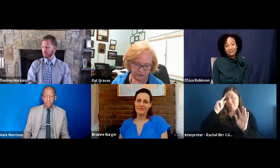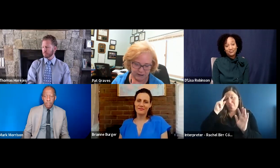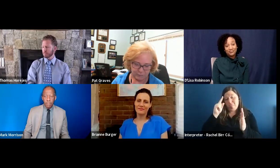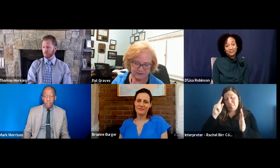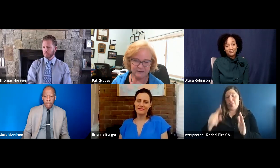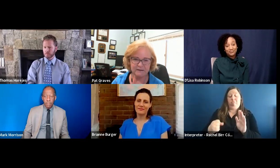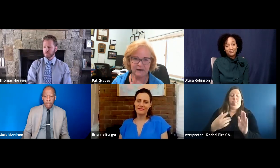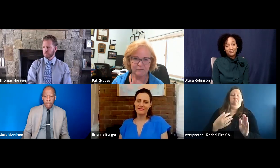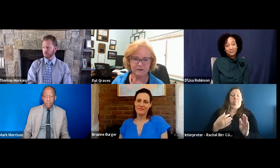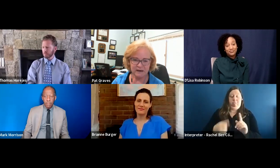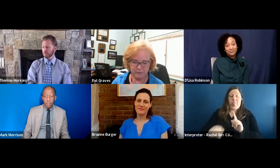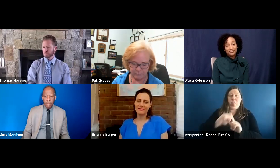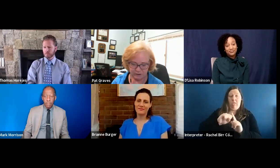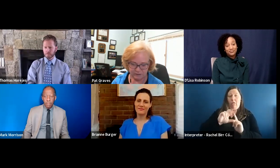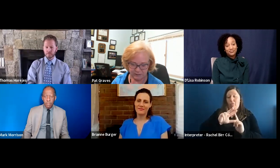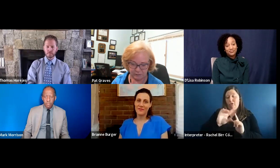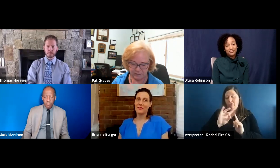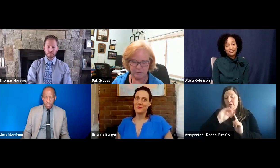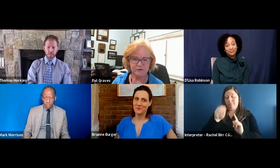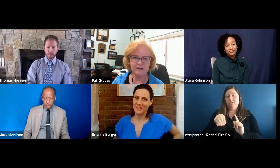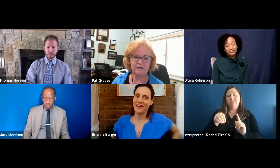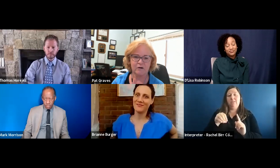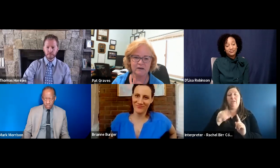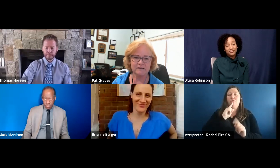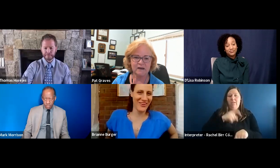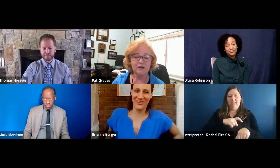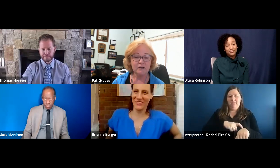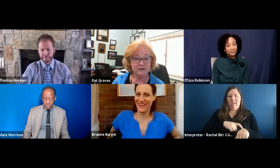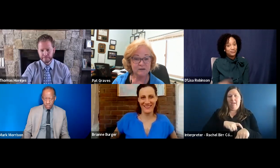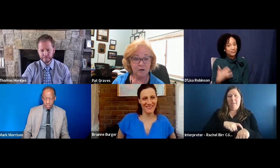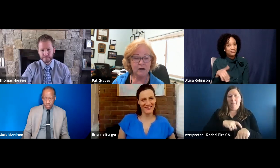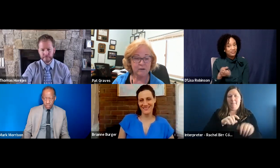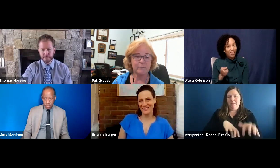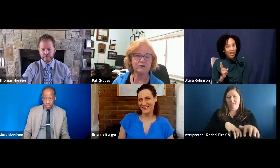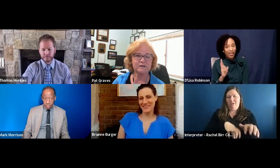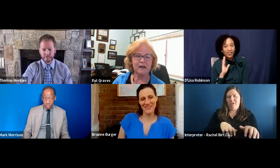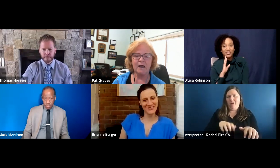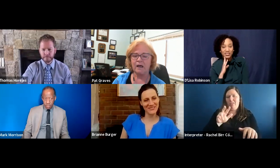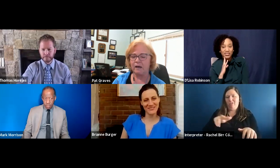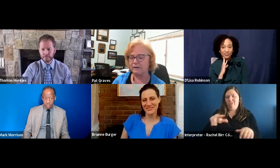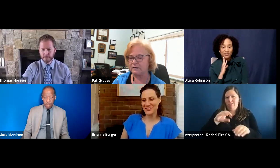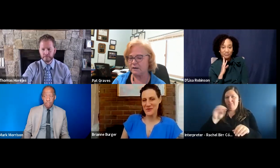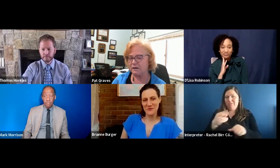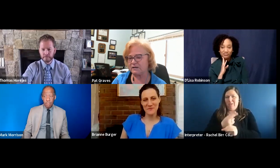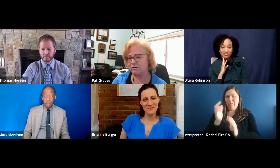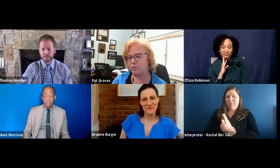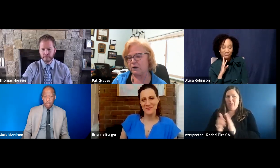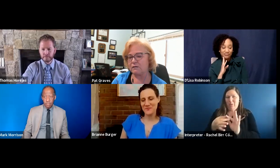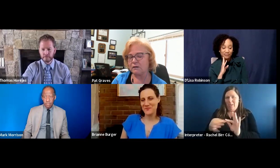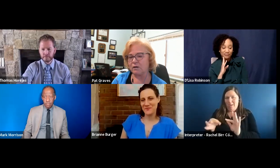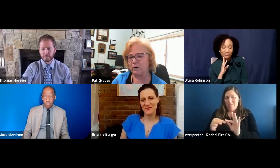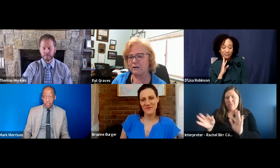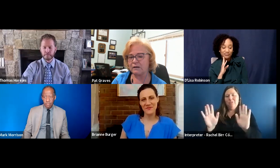earlier. 38% have real-time captioners and 33% of the audience used the auto captions. And so